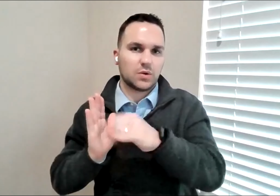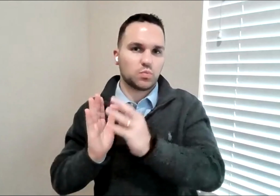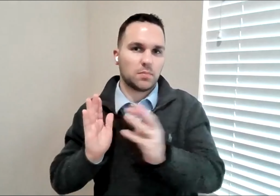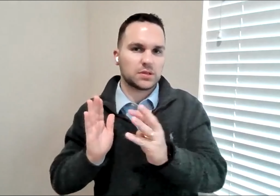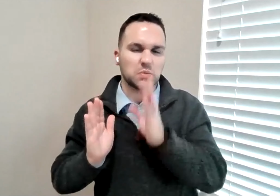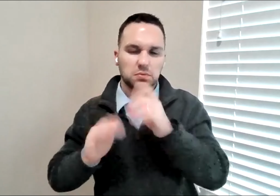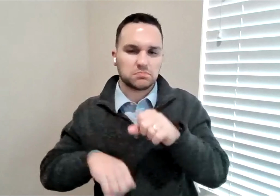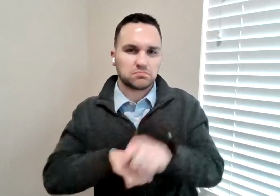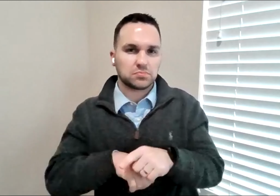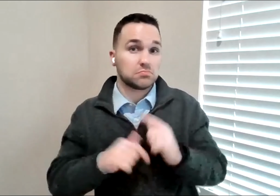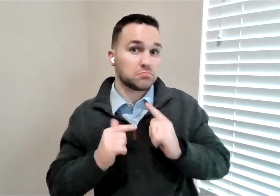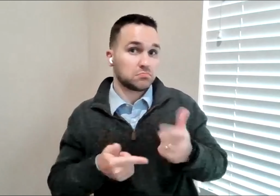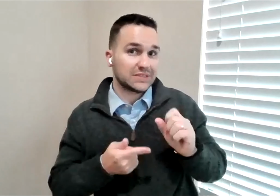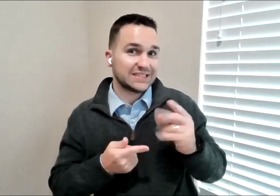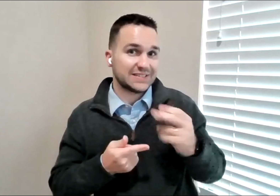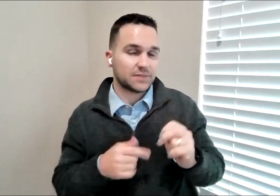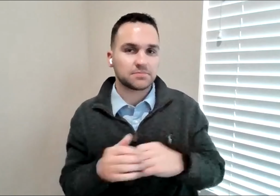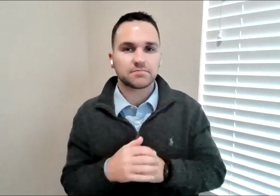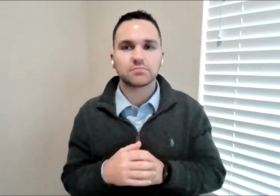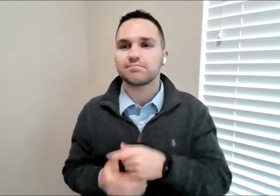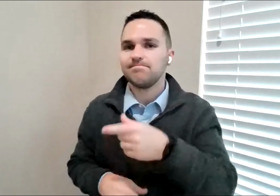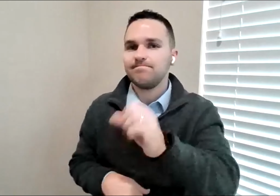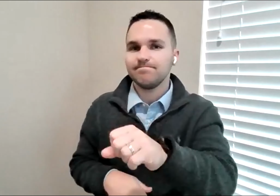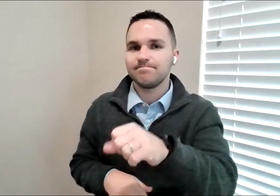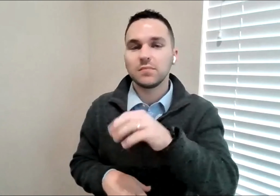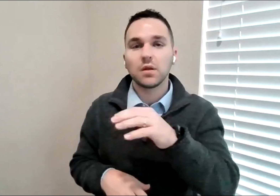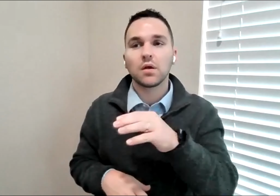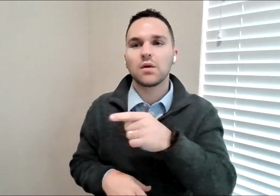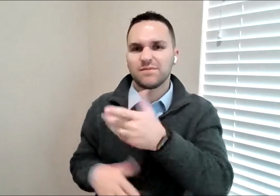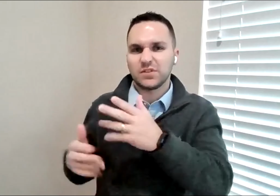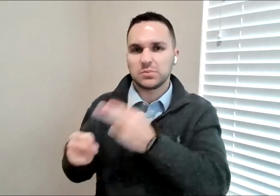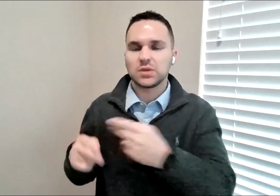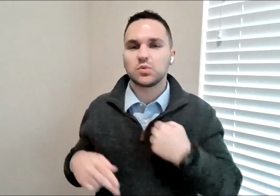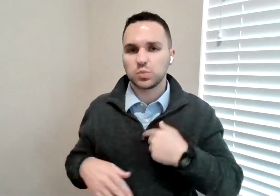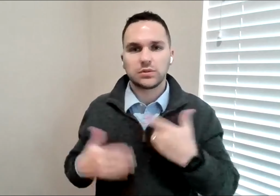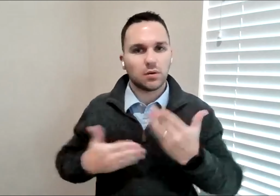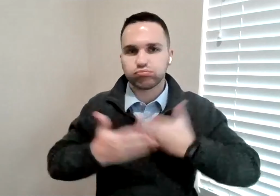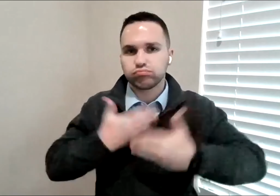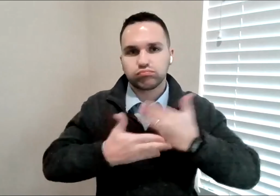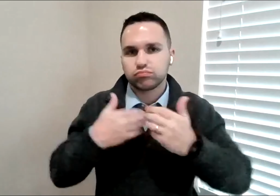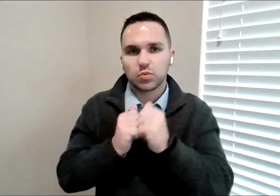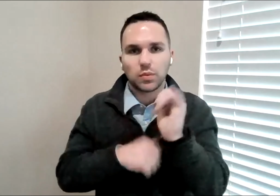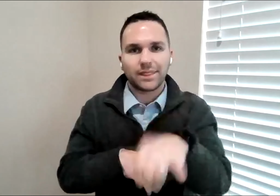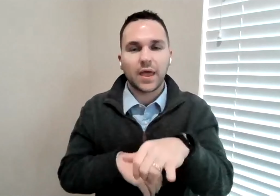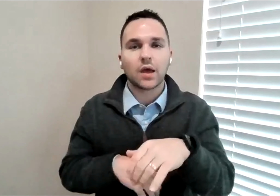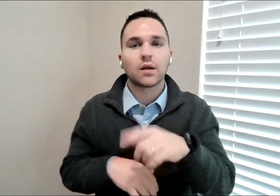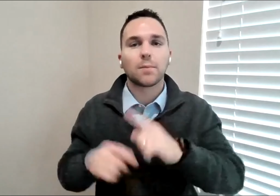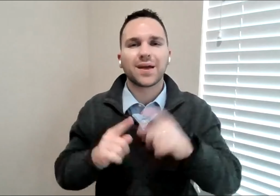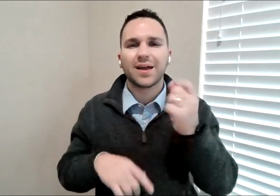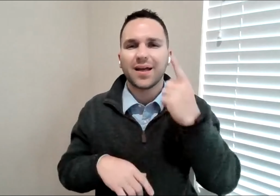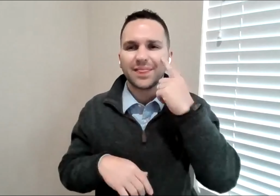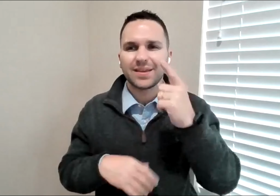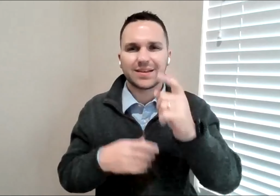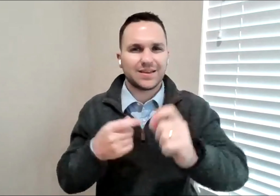Yep. Yeah. As Dr. Medlock mentioned, we are making a lot of progress on this. I think the exact question is,